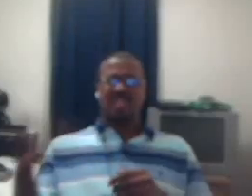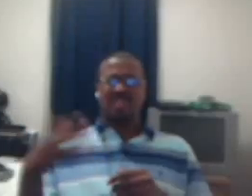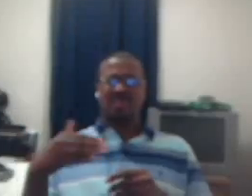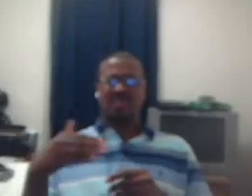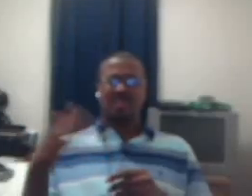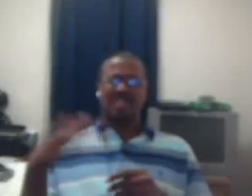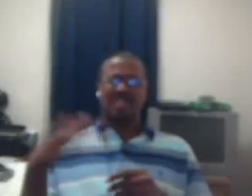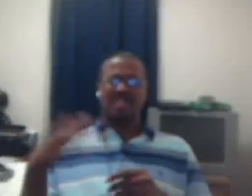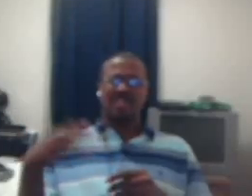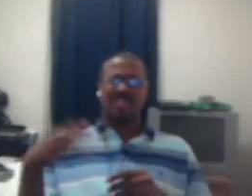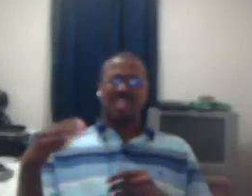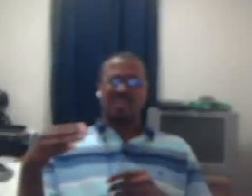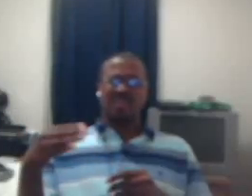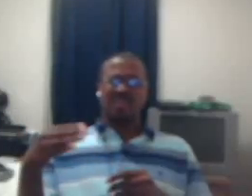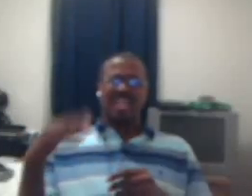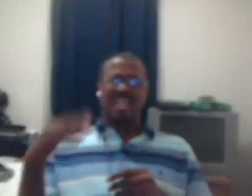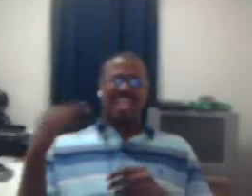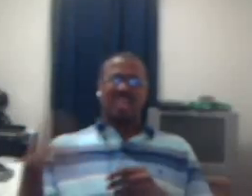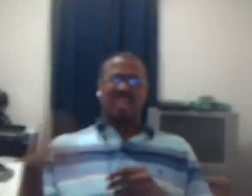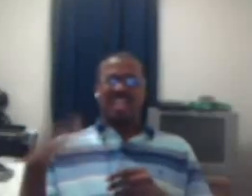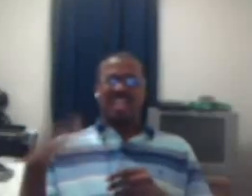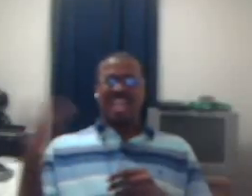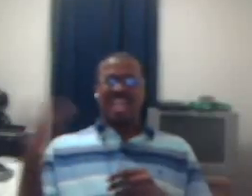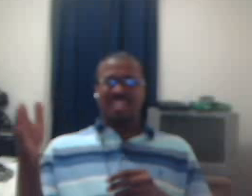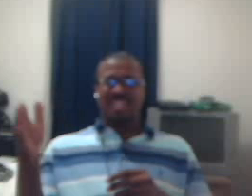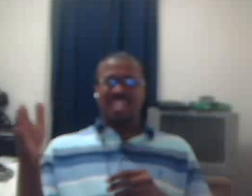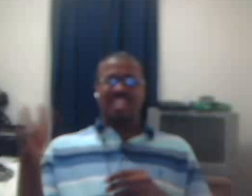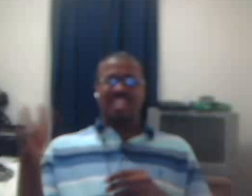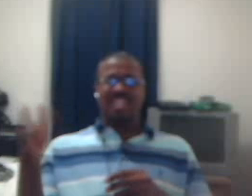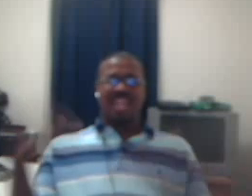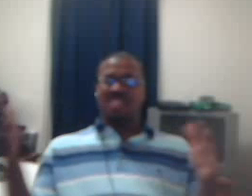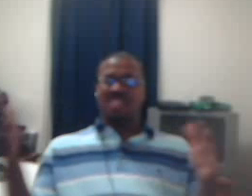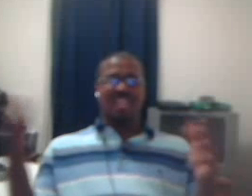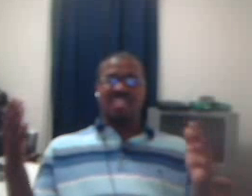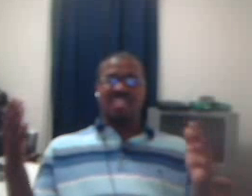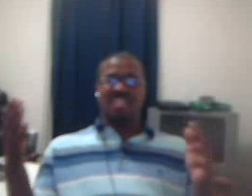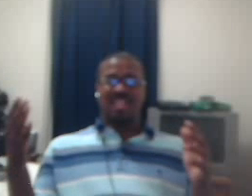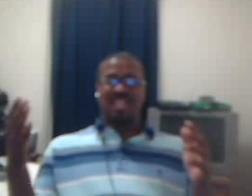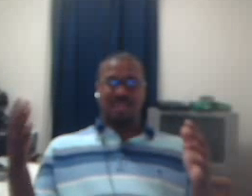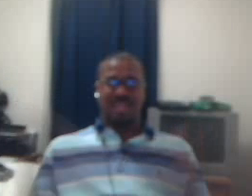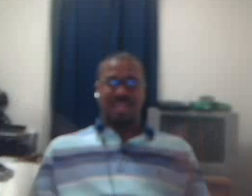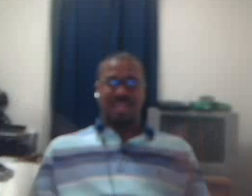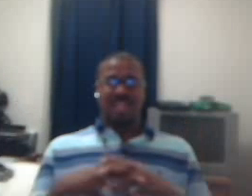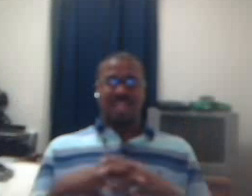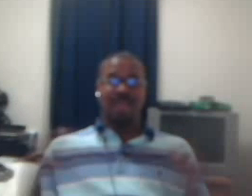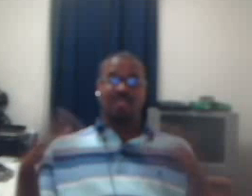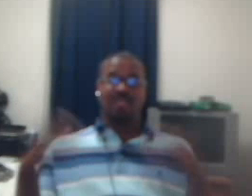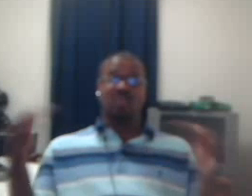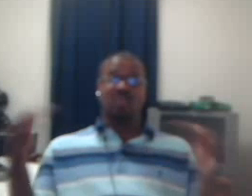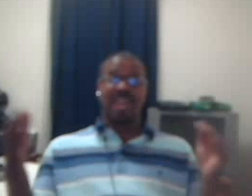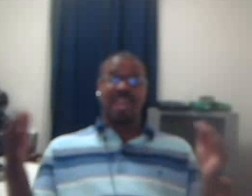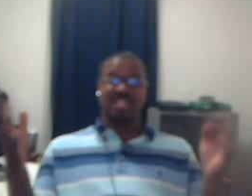know. But as far as I know, he was kind of agitated. That's all I can say, okay? He must have was real